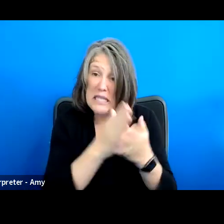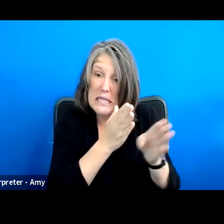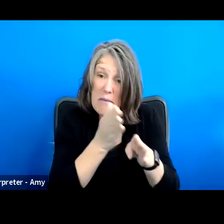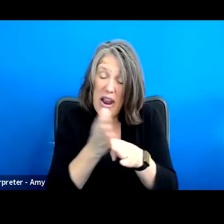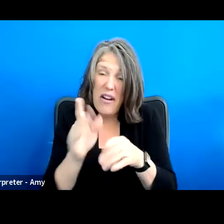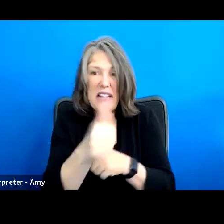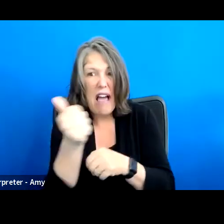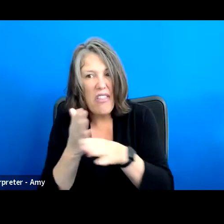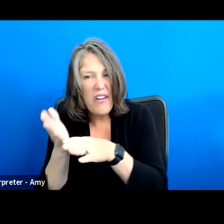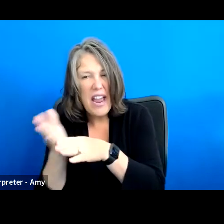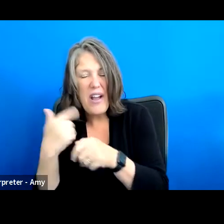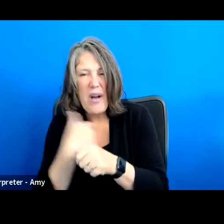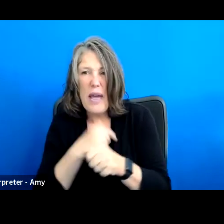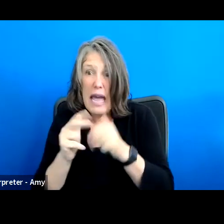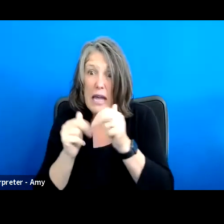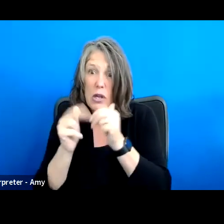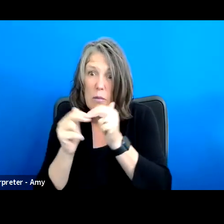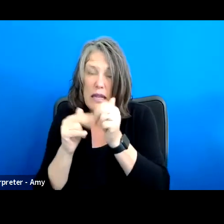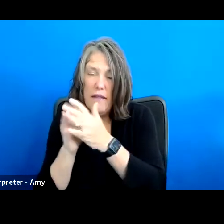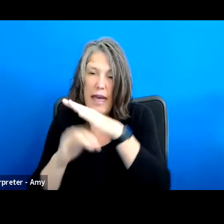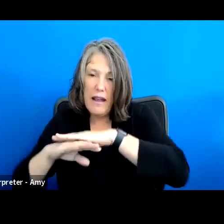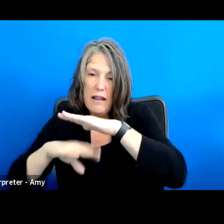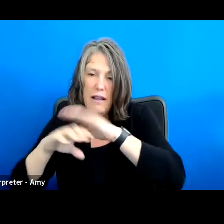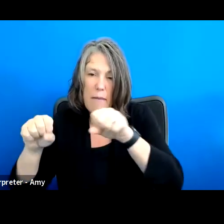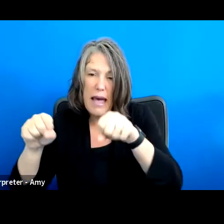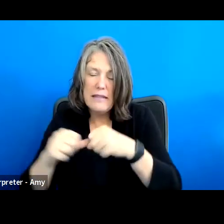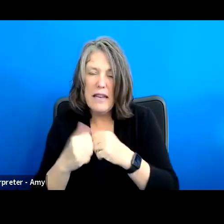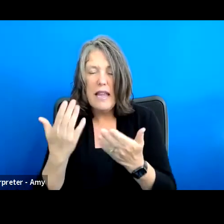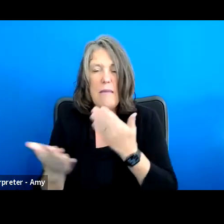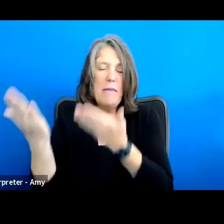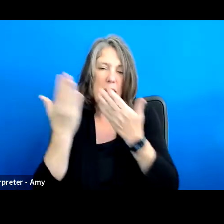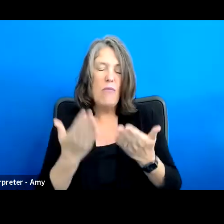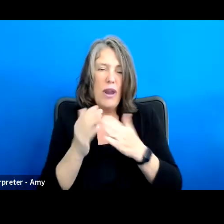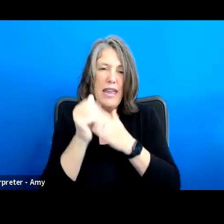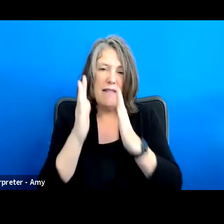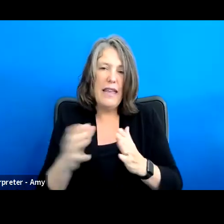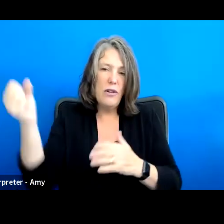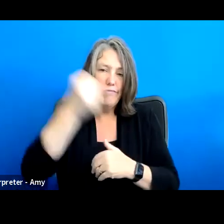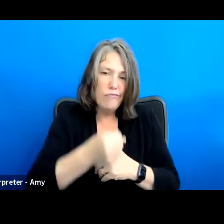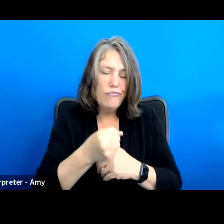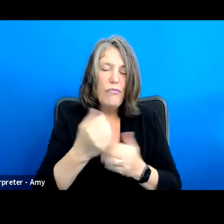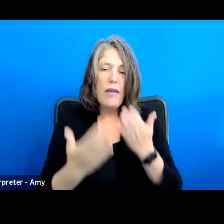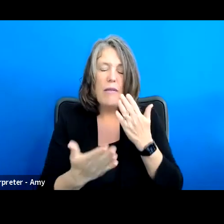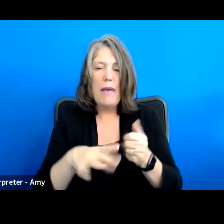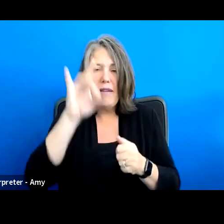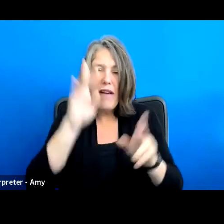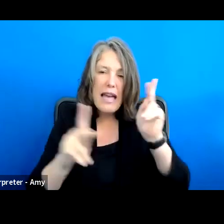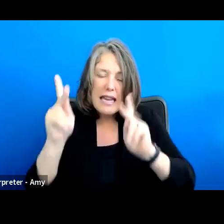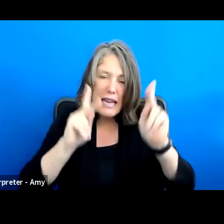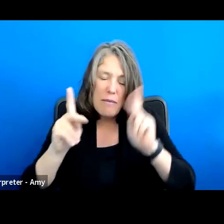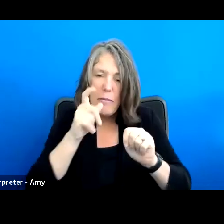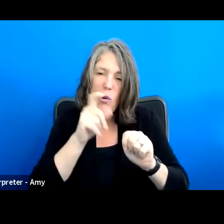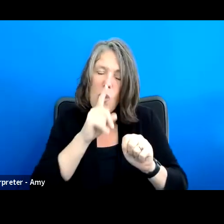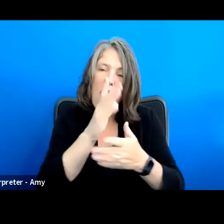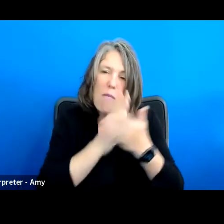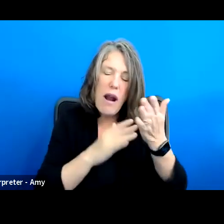in other areas, we had to build up that capacity. Maybe bringing those leaders in, maybe finding people who are a part